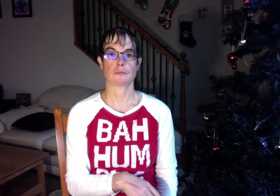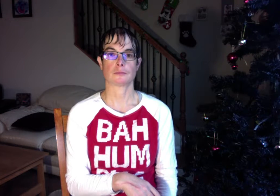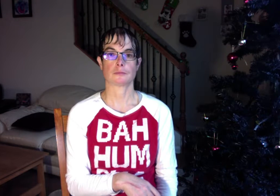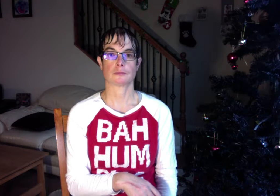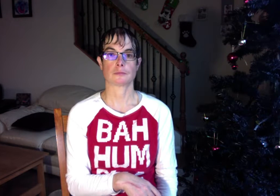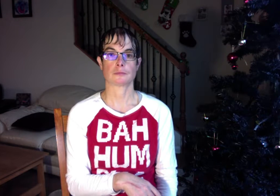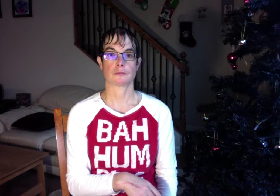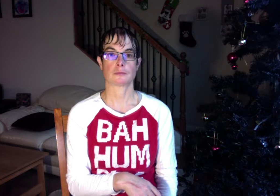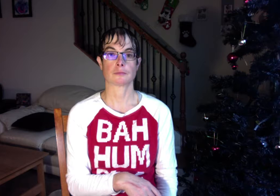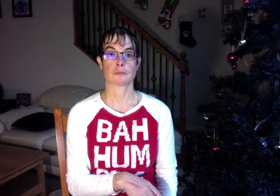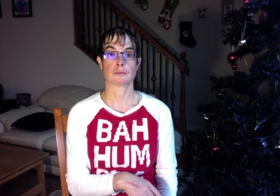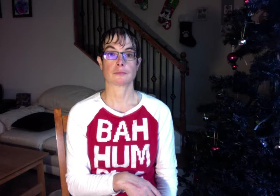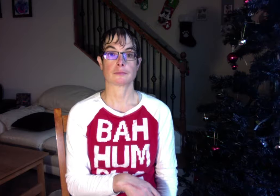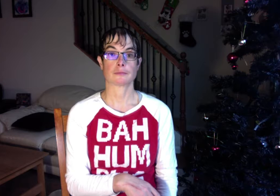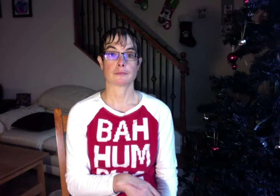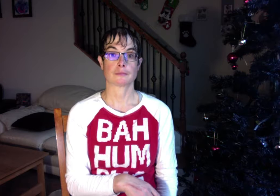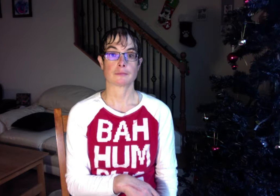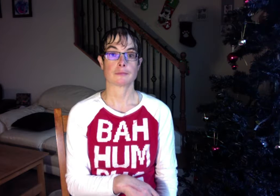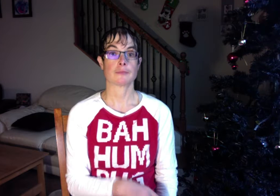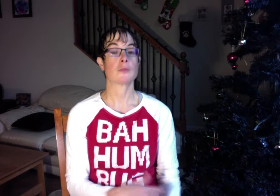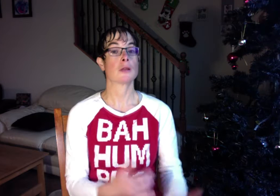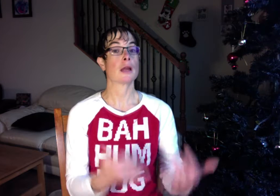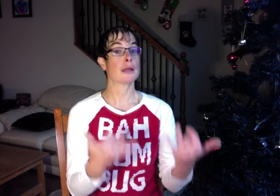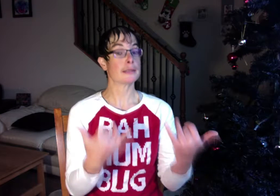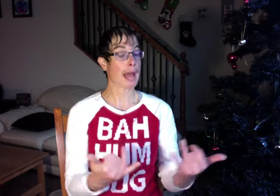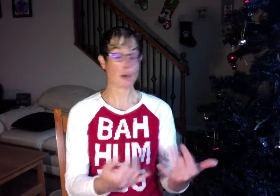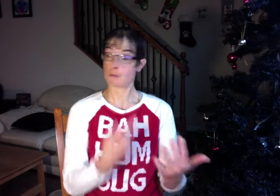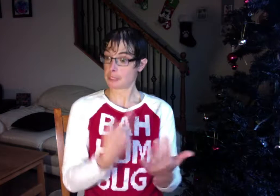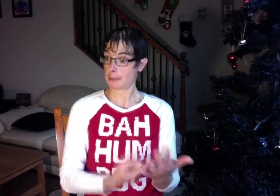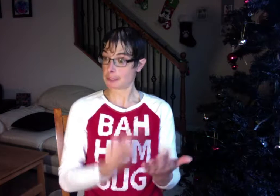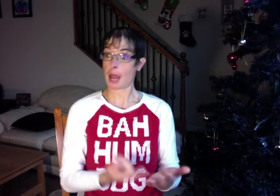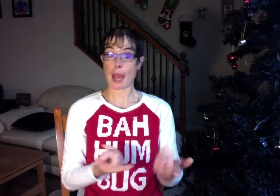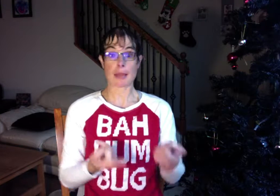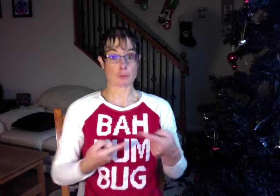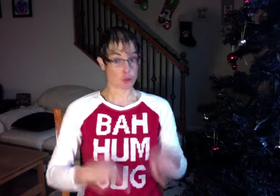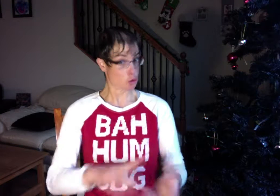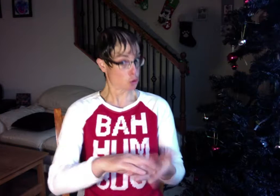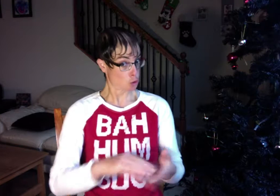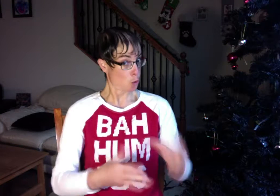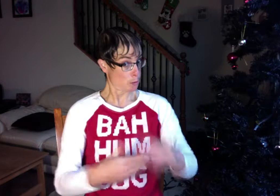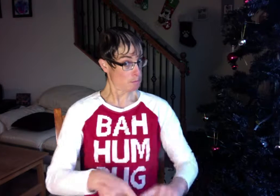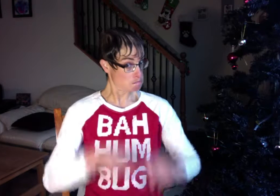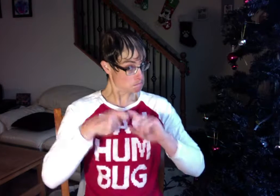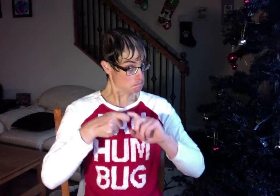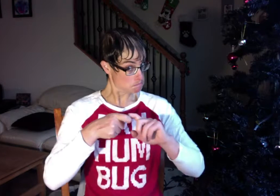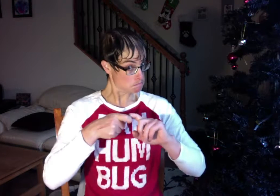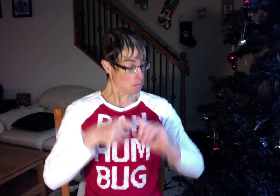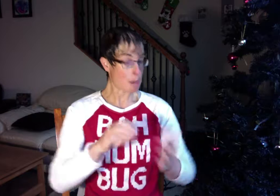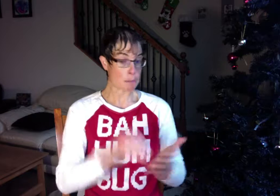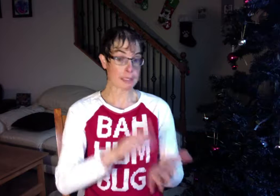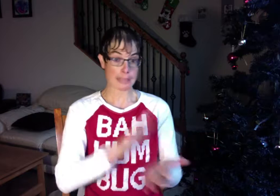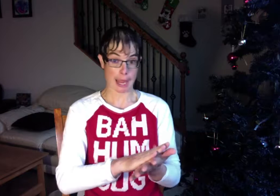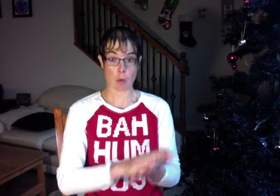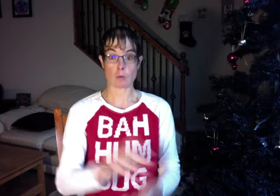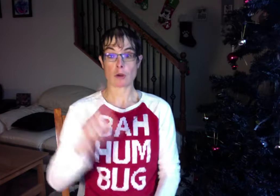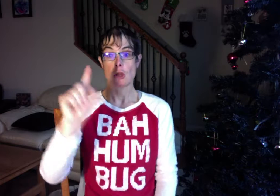Okay? And then in different moments in the story, we're going to stop. We're going to put the character traits that we decide the character is portraying right now, right here in this